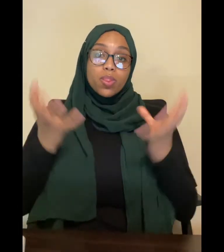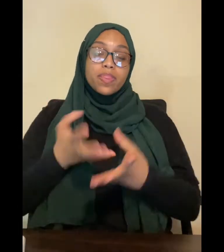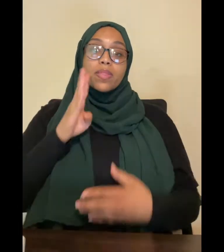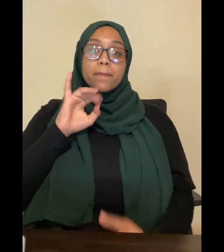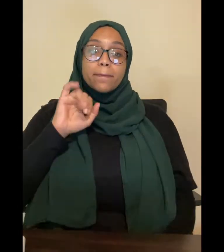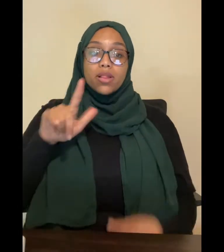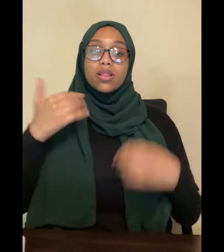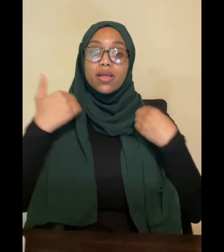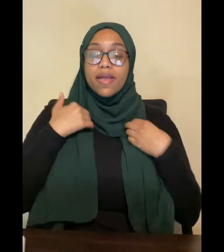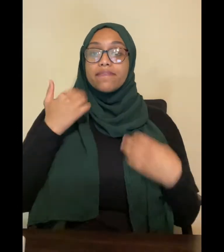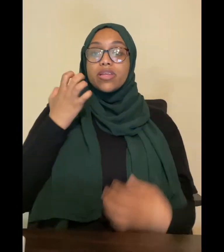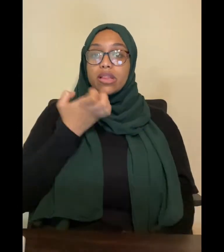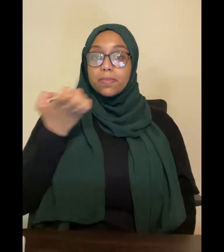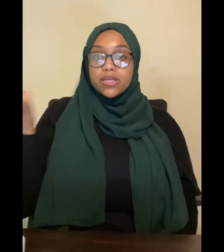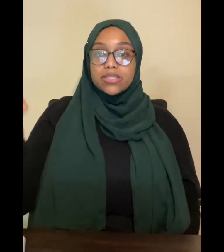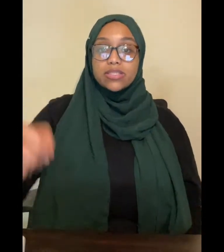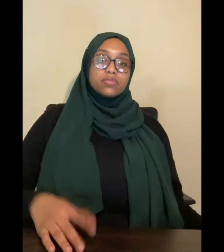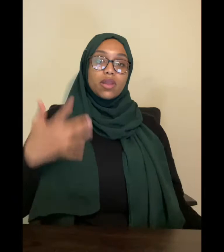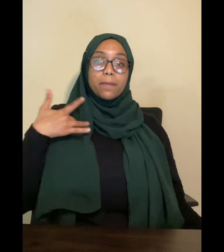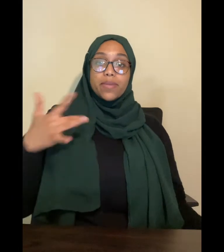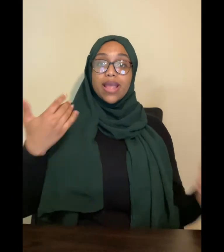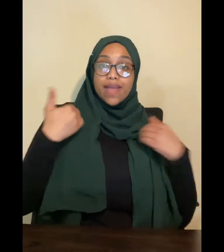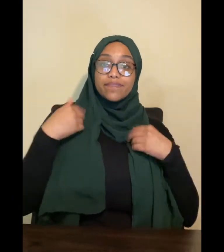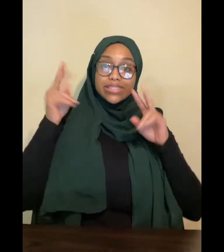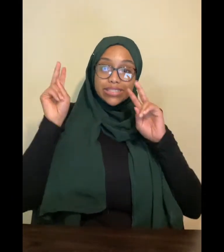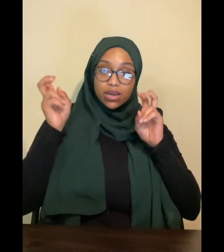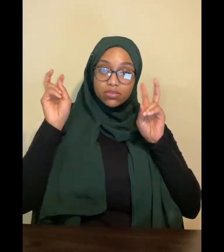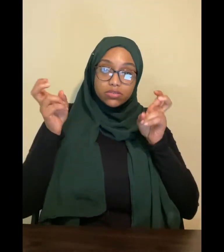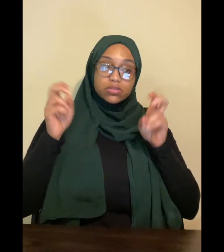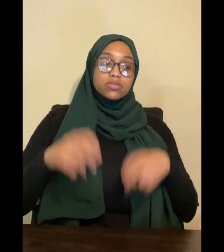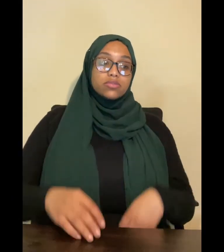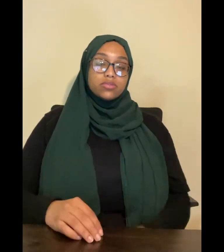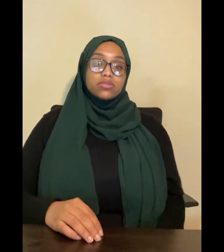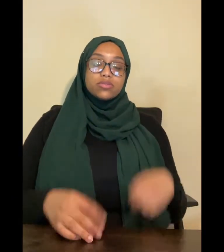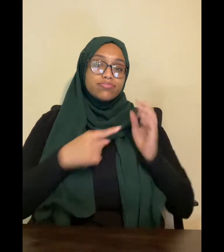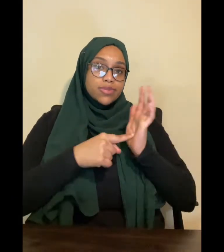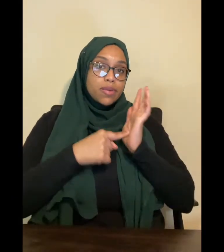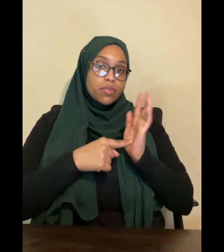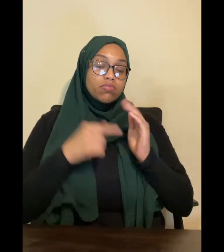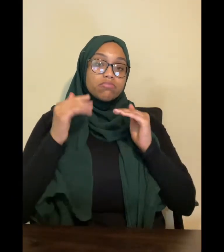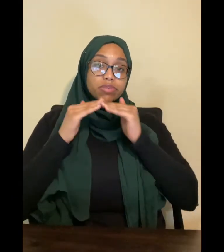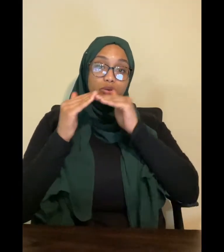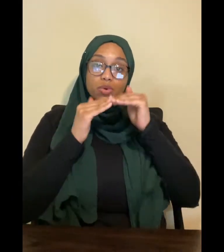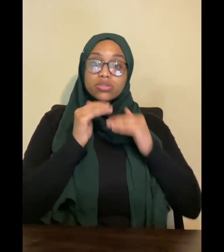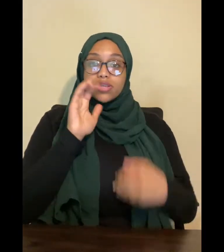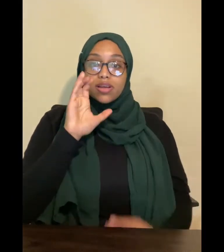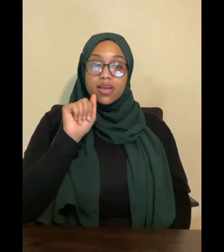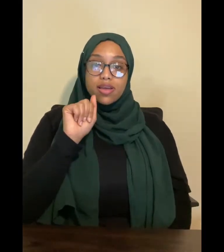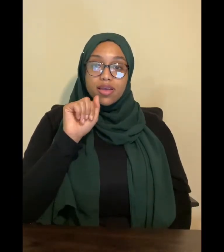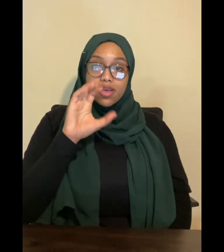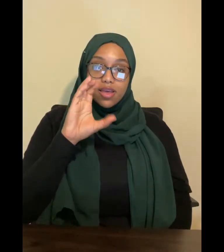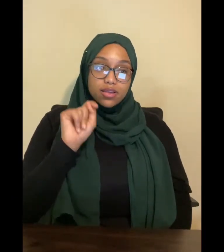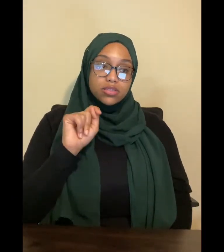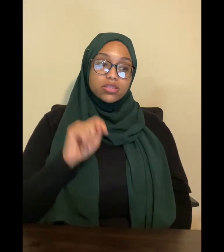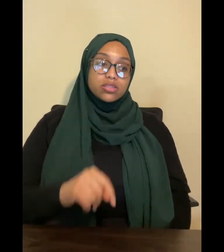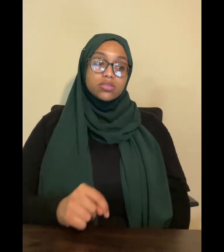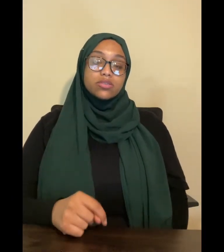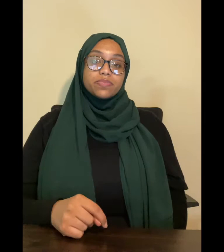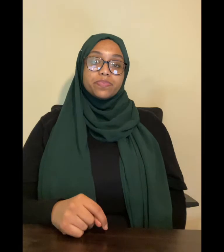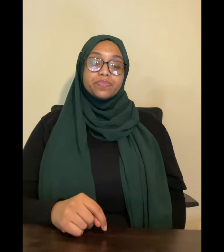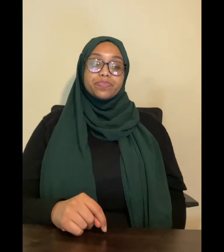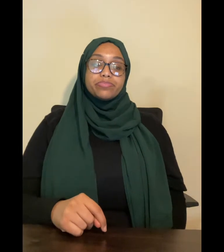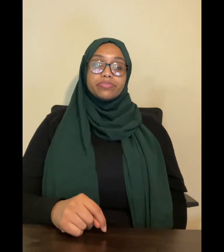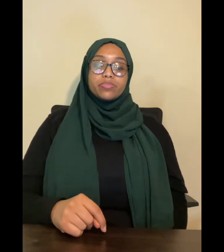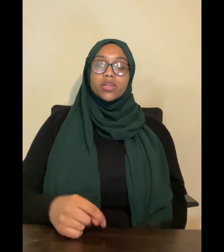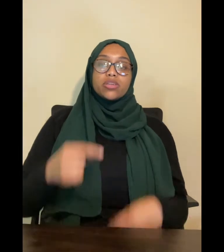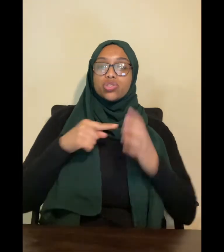are you going to find there? Well, there's certain elements of a bill that are pretty much universal depending